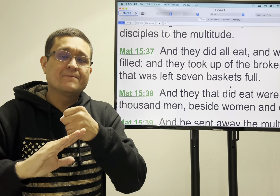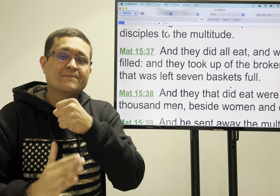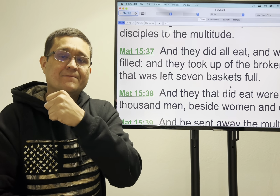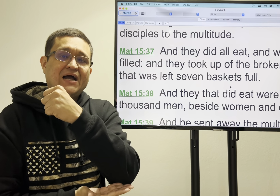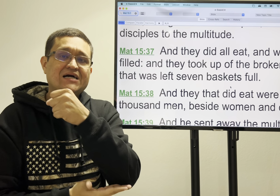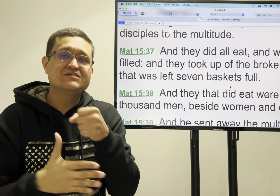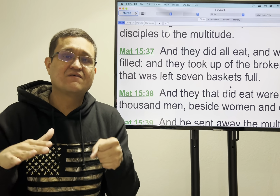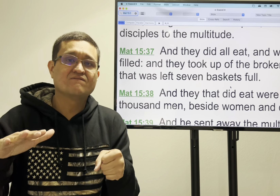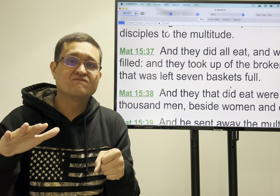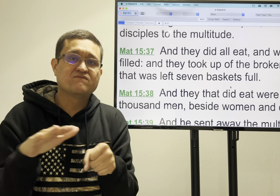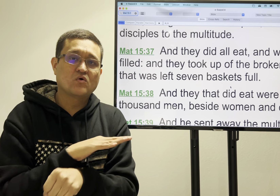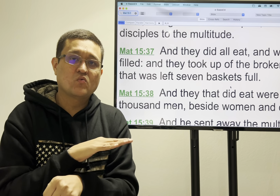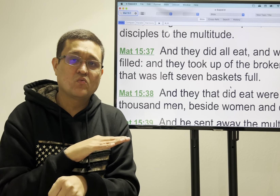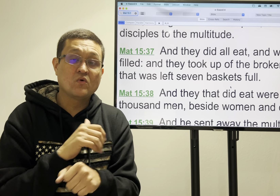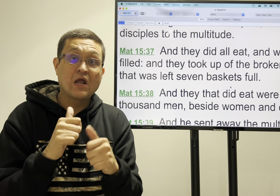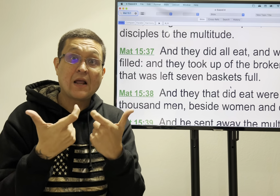Seven baskets full.